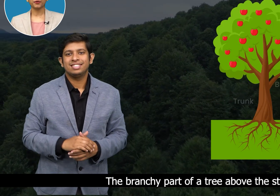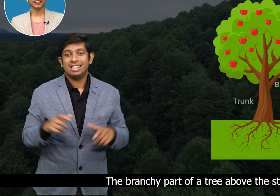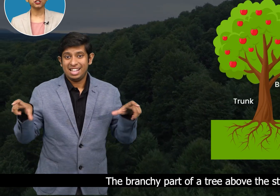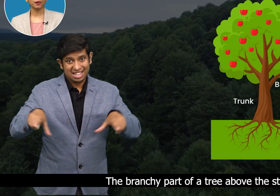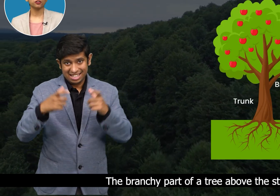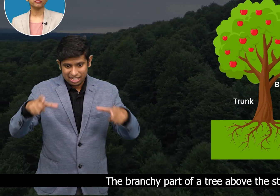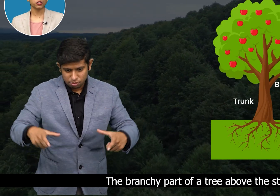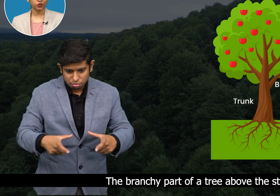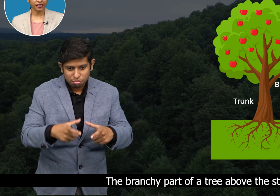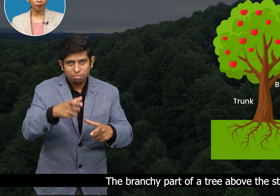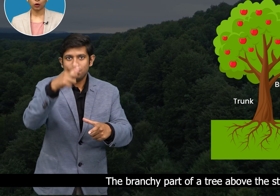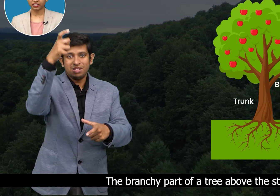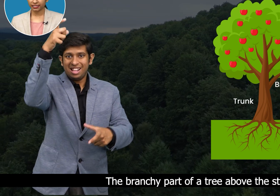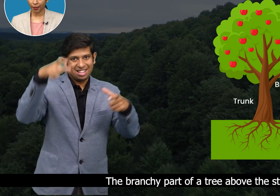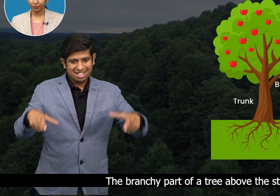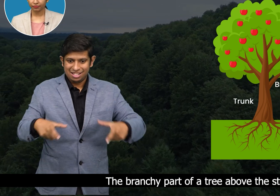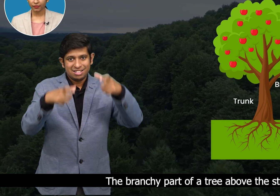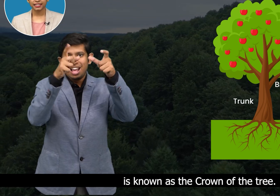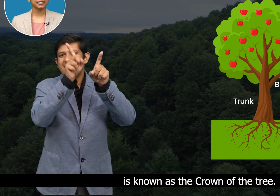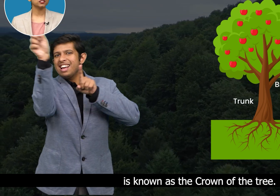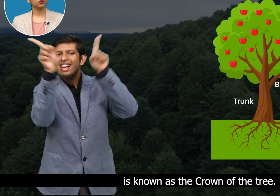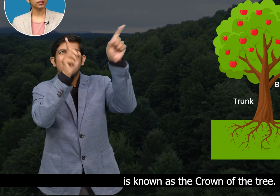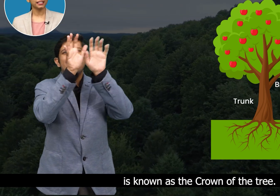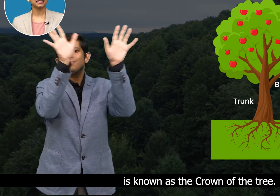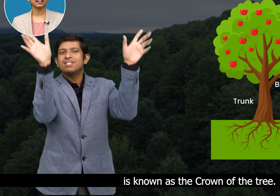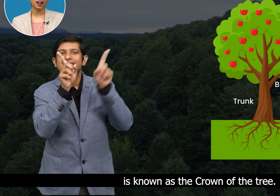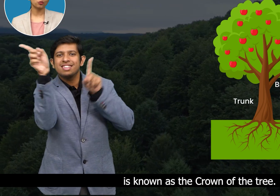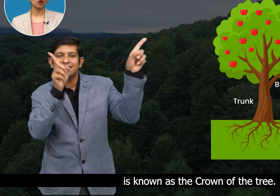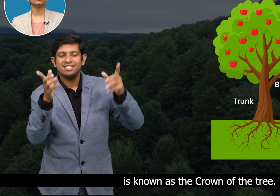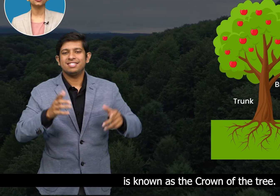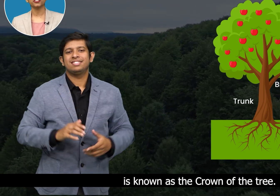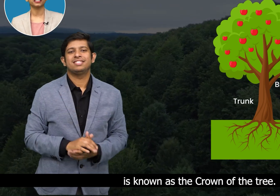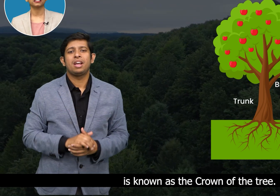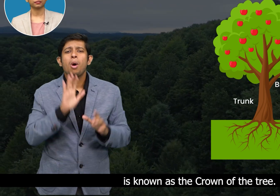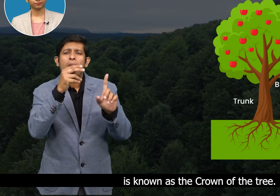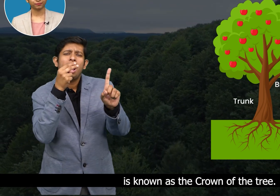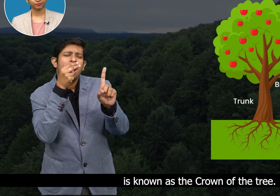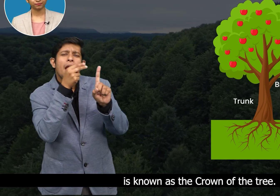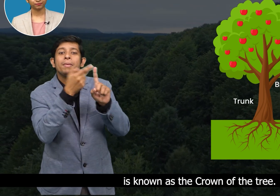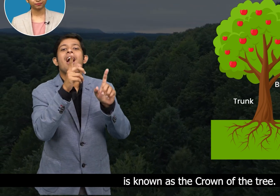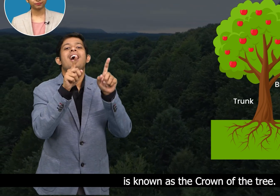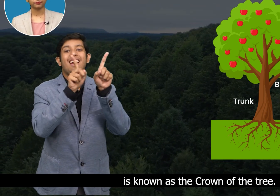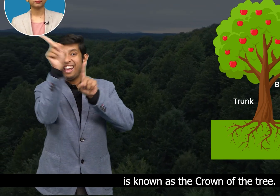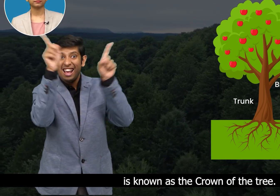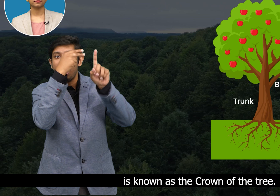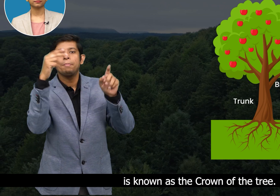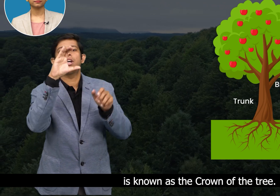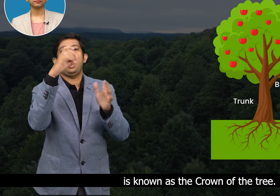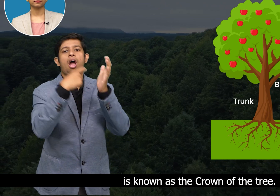The branchy part of a tree above the stem is known as the crown of the tree.